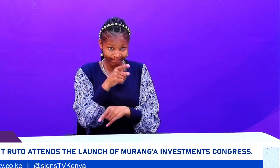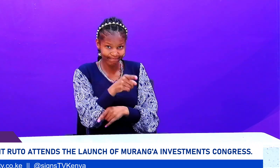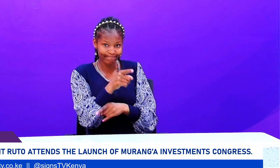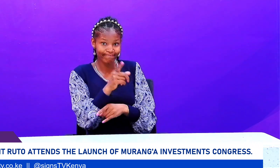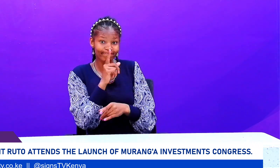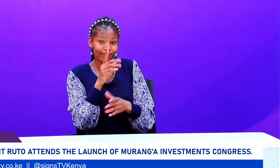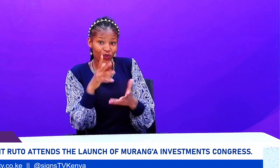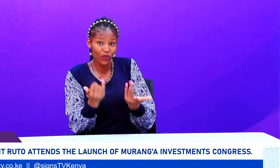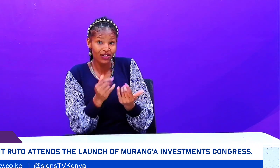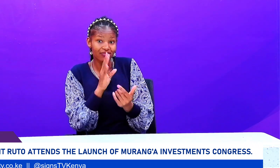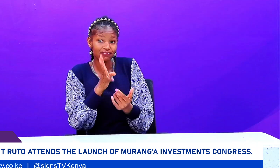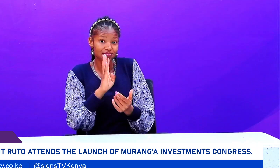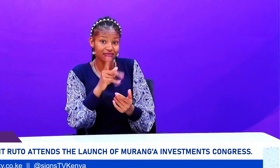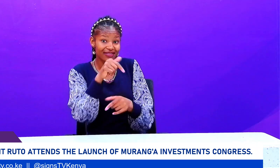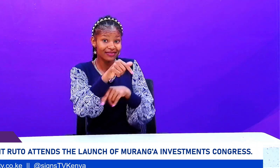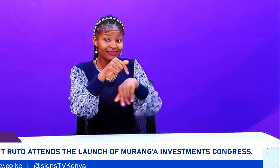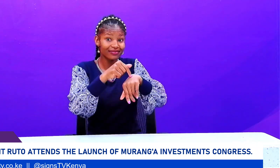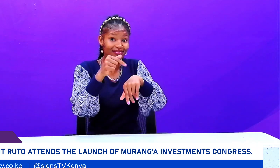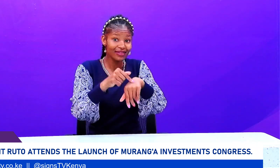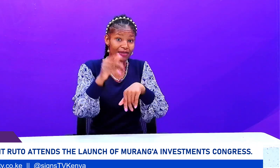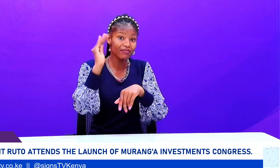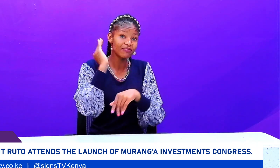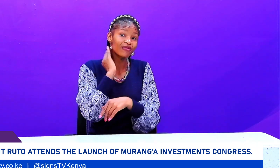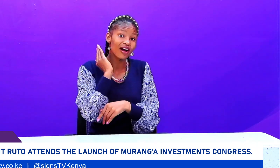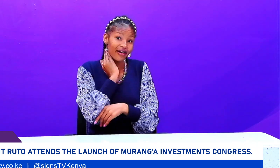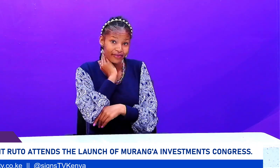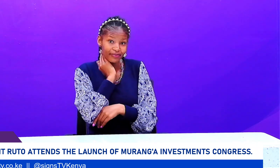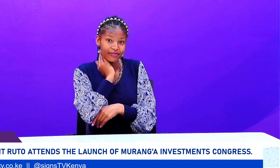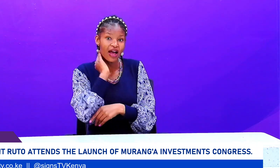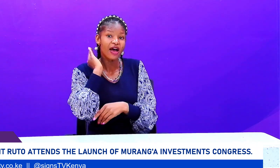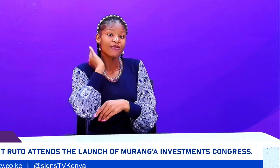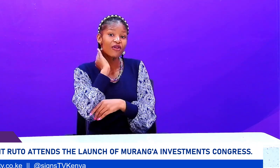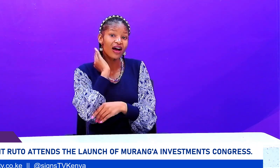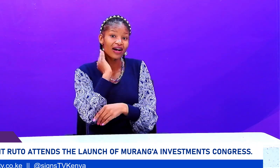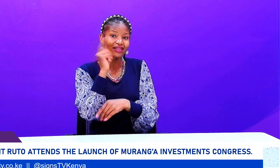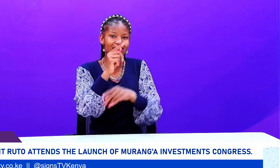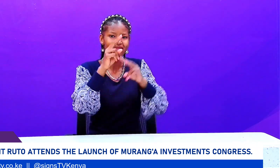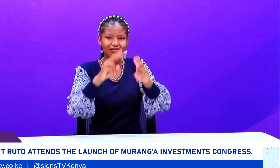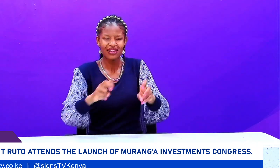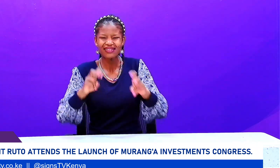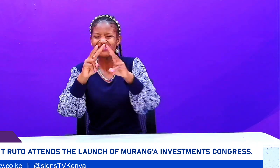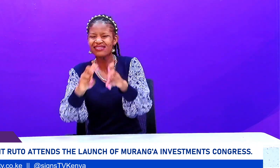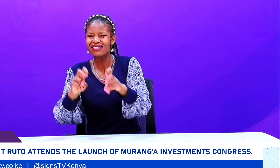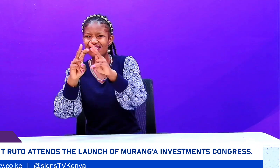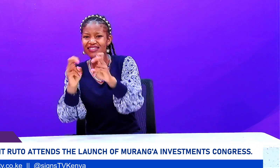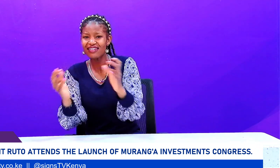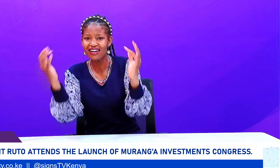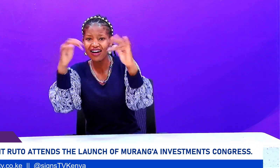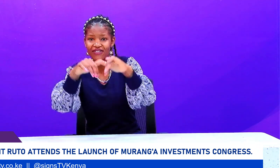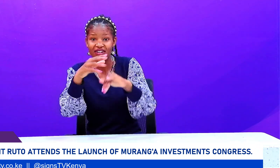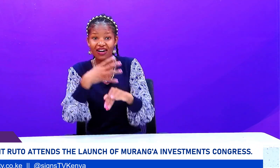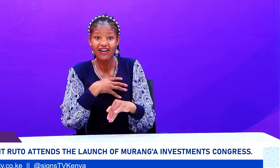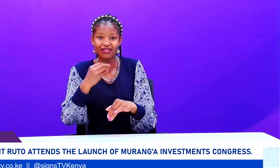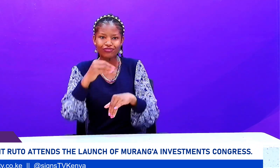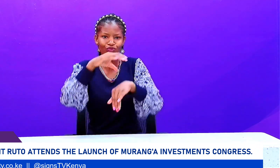the counties is successful. He was speaking during the Murang'a